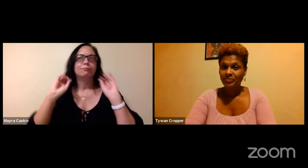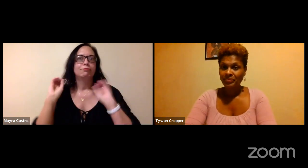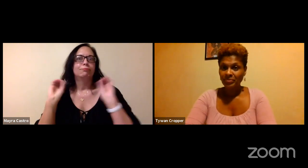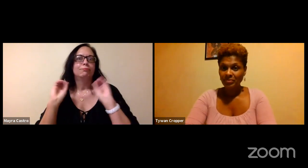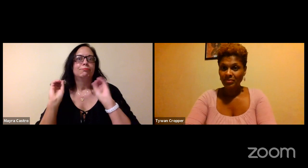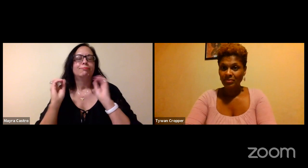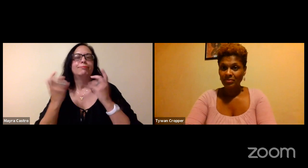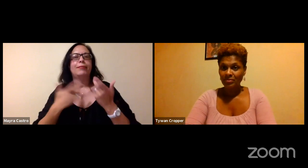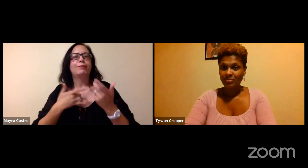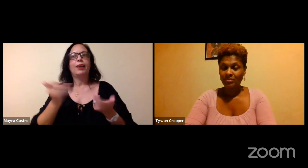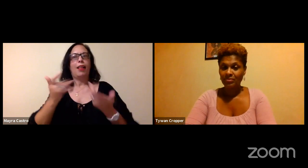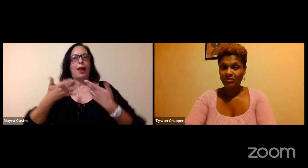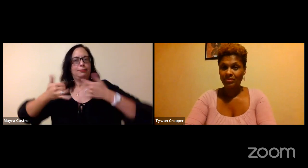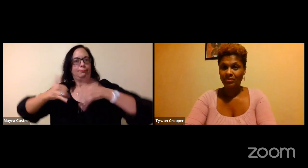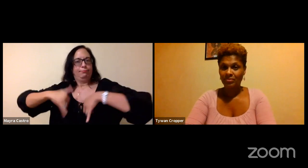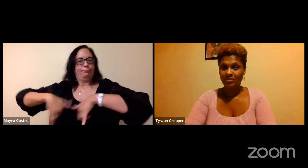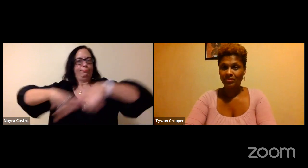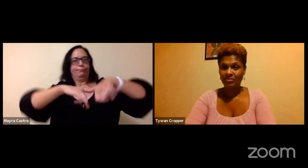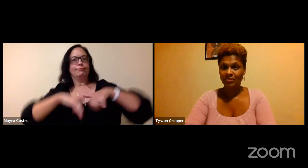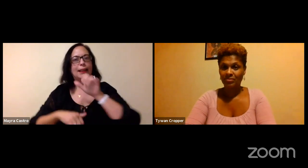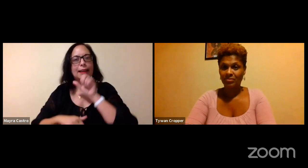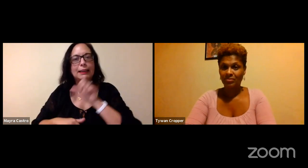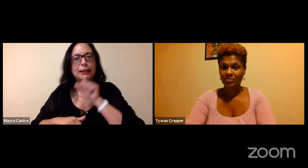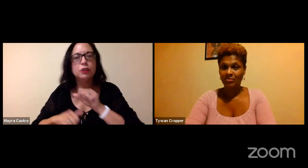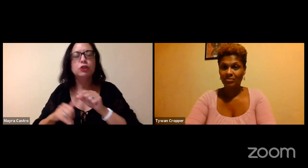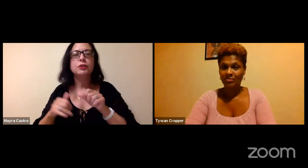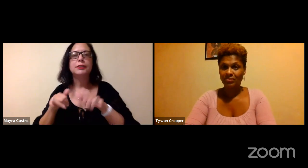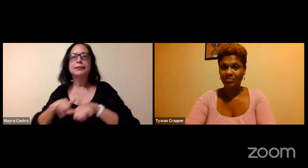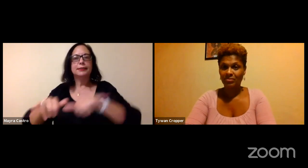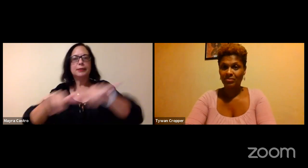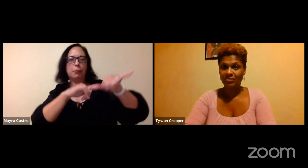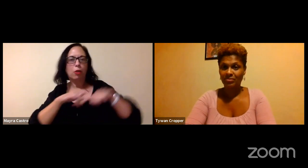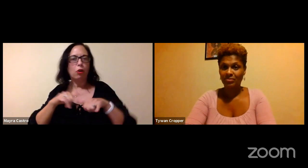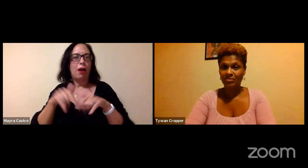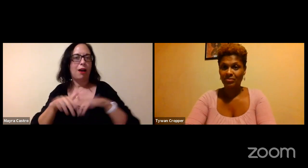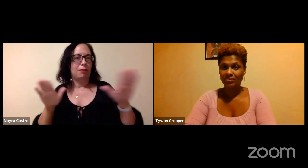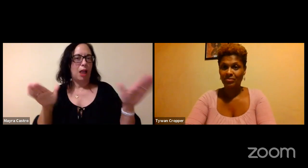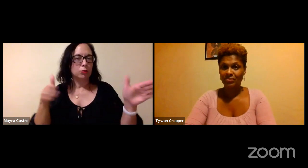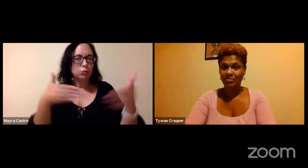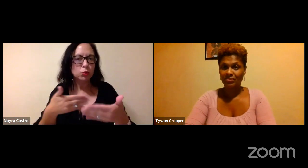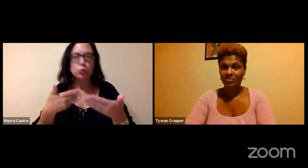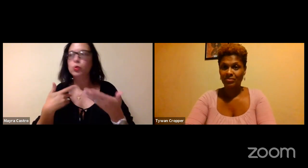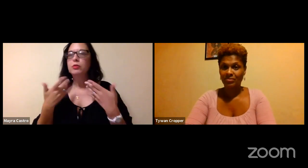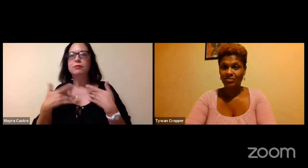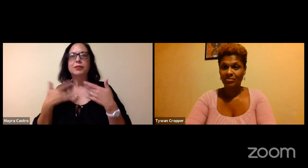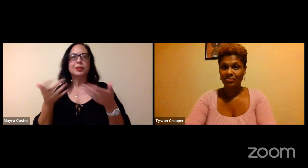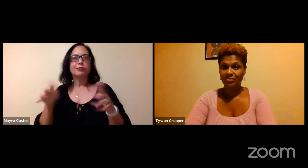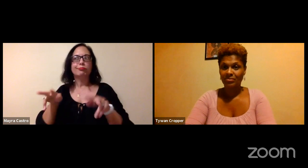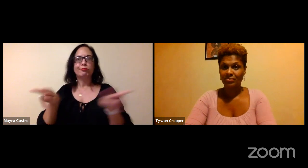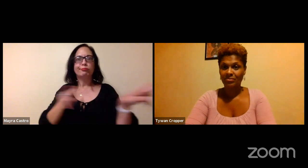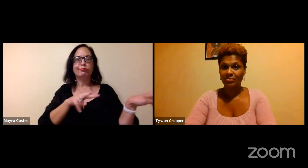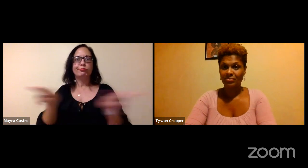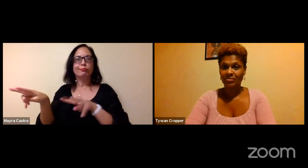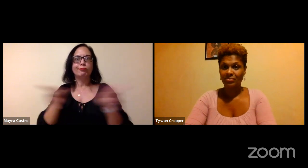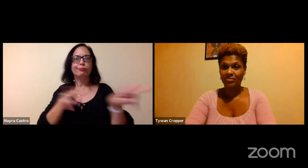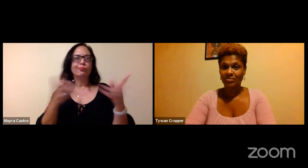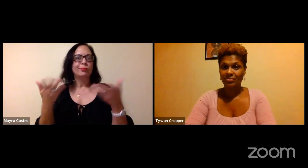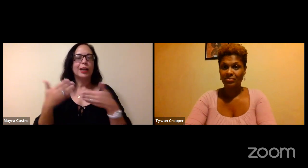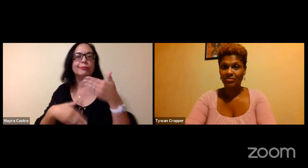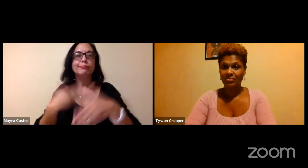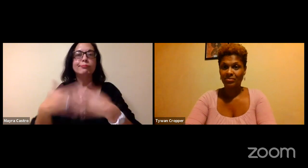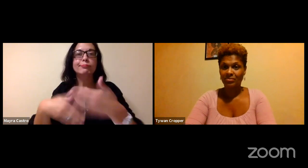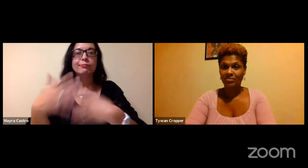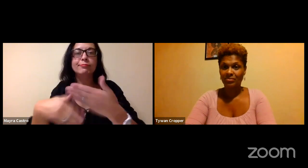white. I really didn't have any Hispanic role models to look up to. We might have been similar in age on